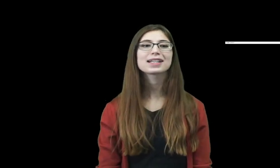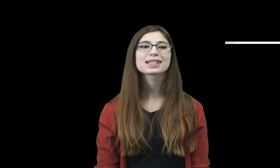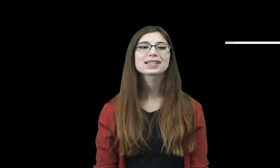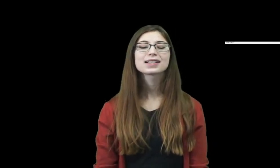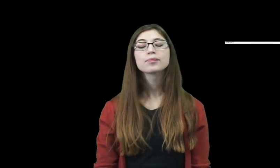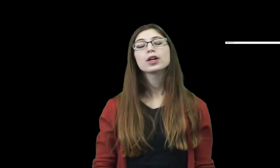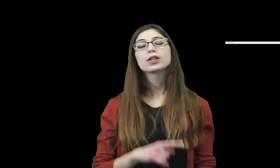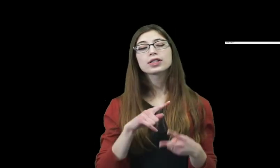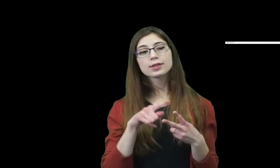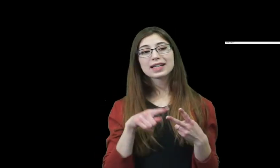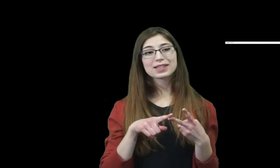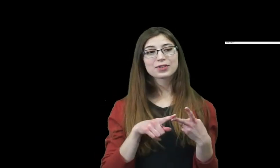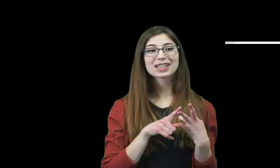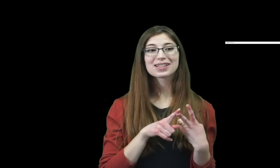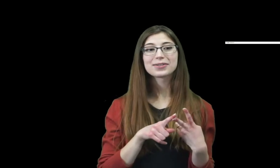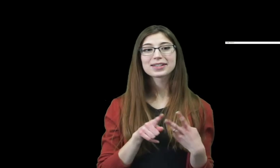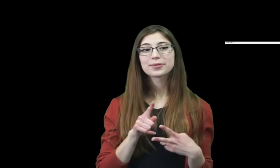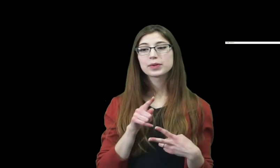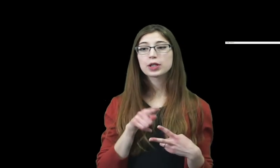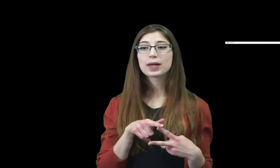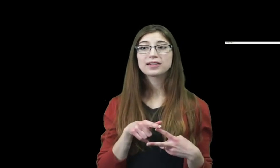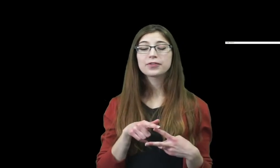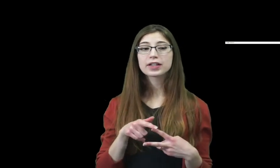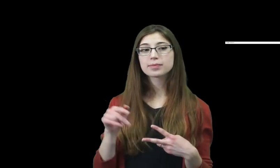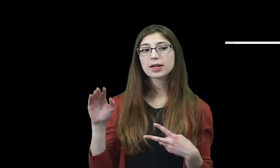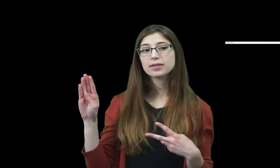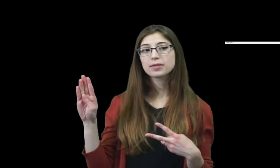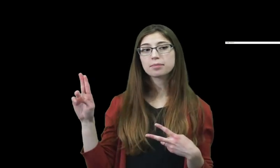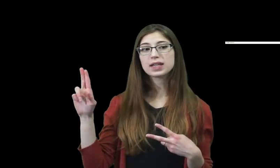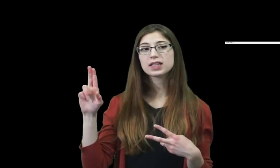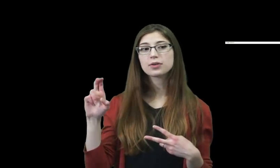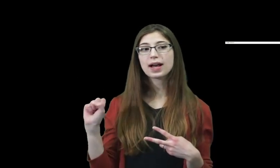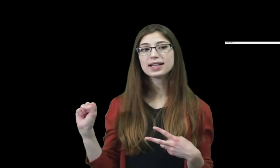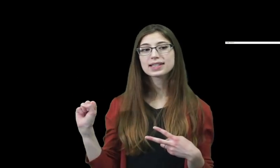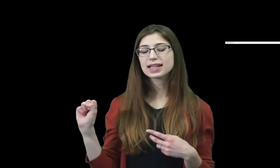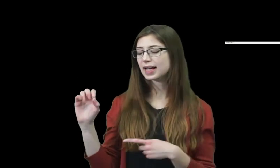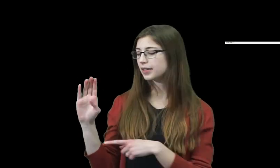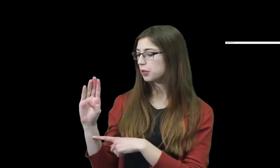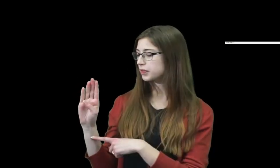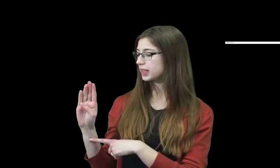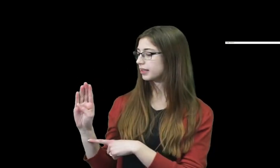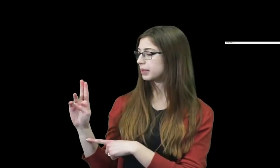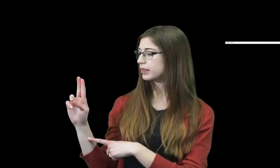Bus. Two signs for this also. You can fingerspell B-U-S. It kind of moves in a little bit of a